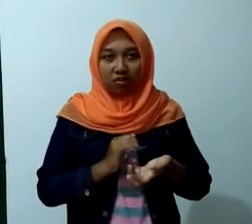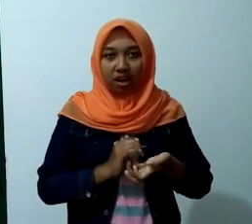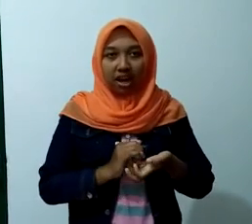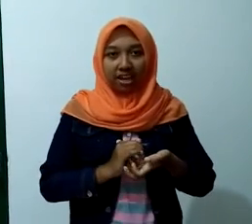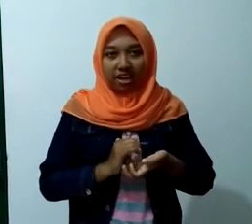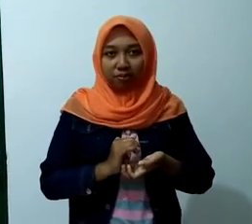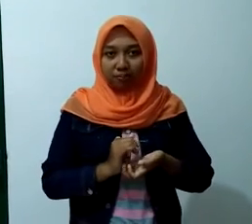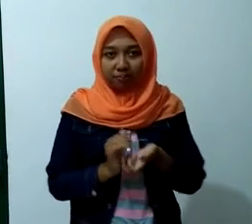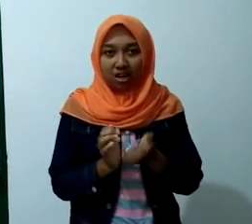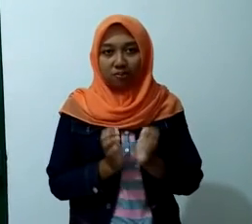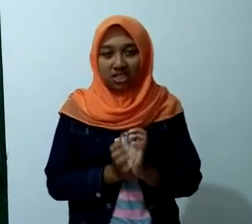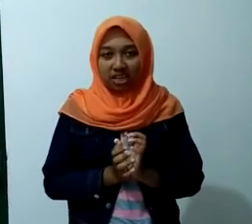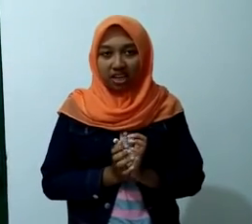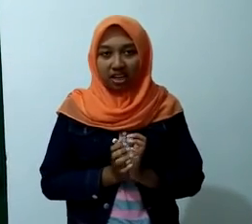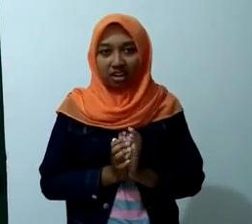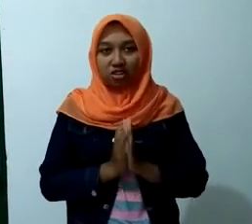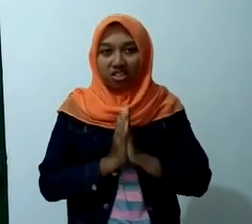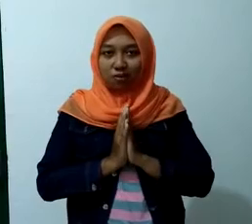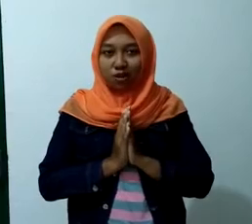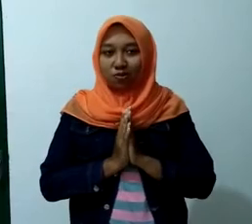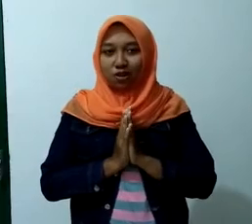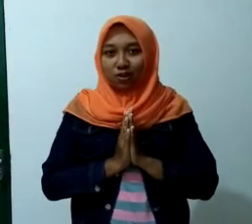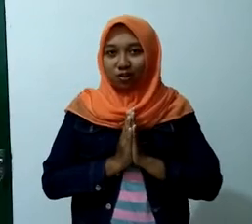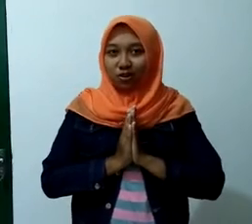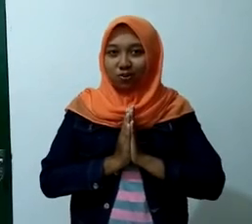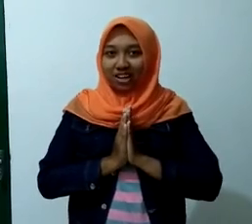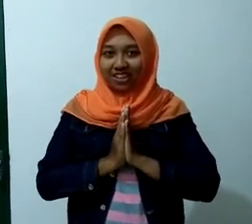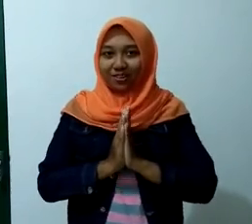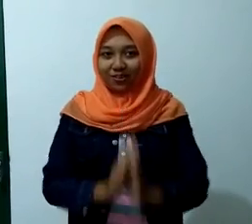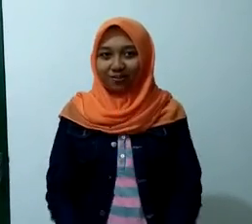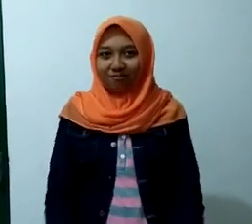I'm sorry if I have many mistakes, and wassalamualaikum warahmatullahi wabarakatuh.